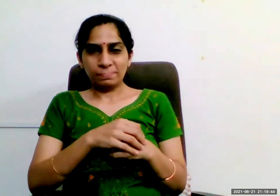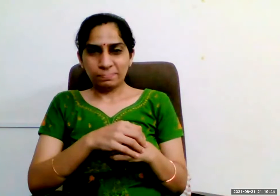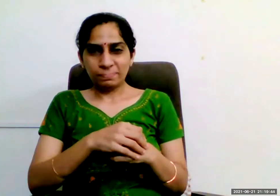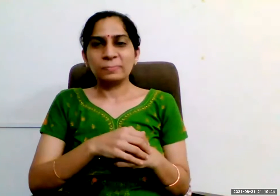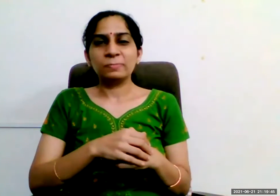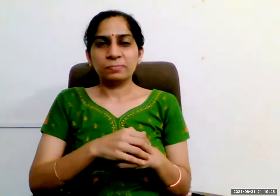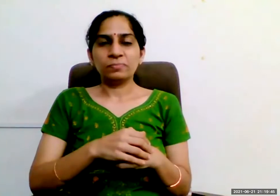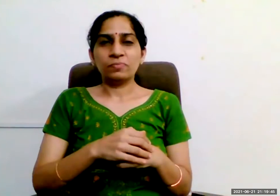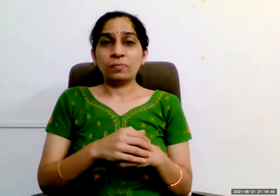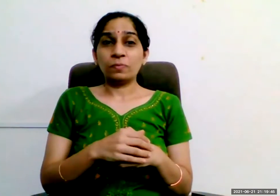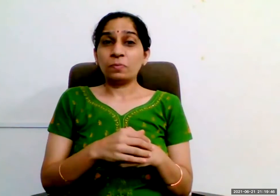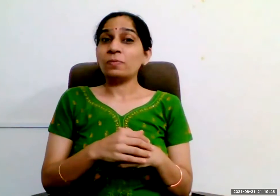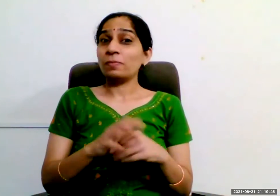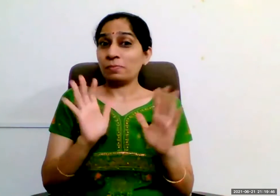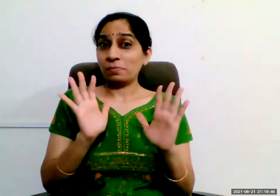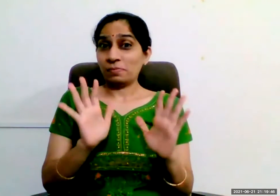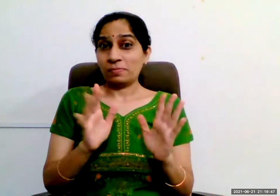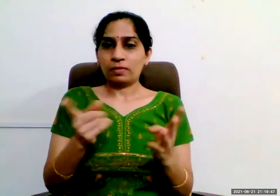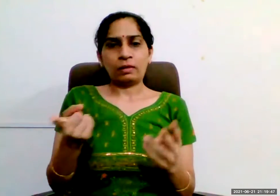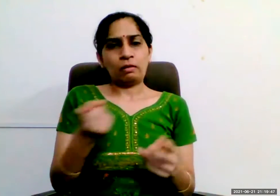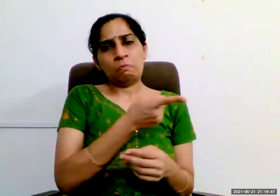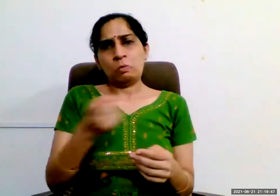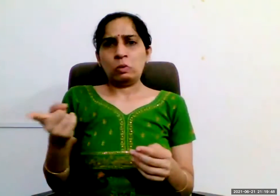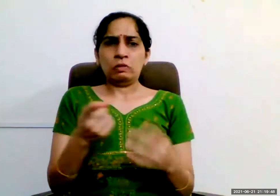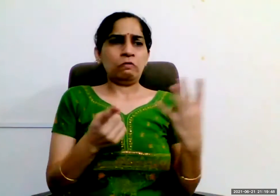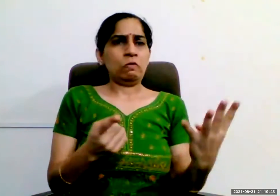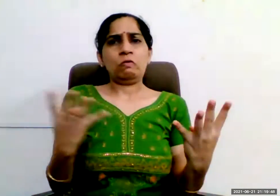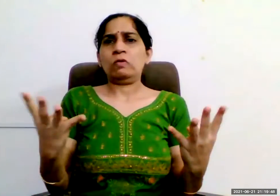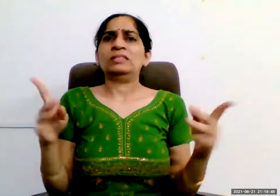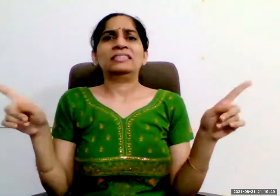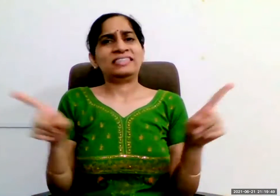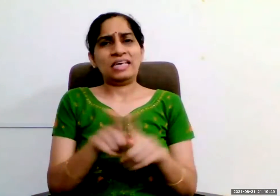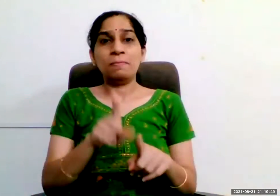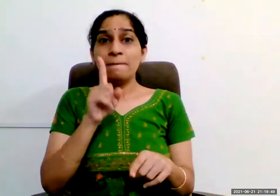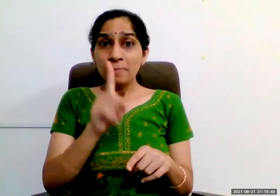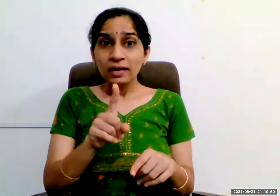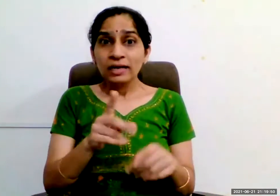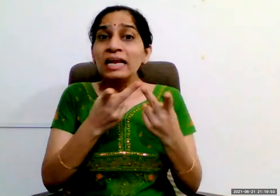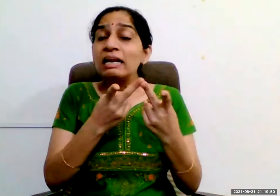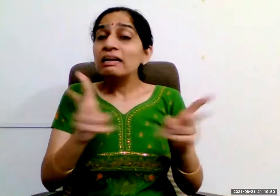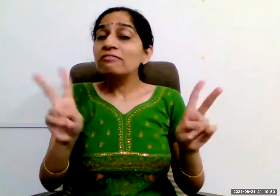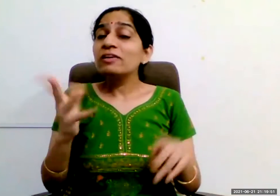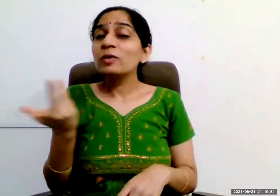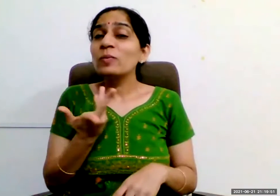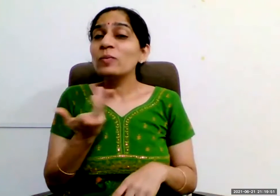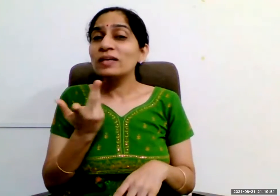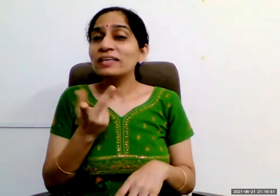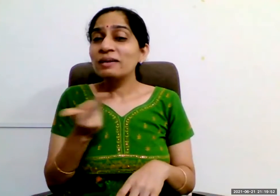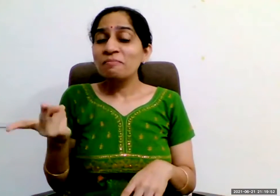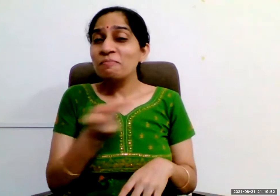So what actually distinguishes between human being and animal? What is the difference actually? Here we just spoke what